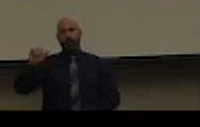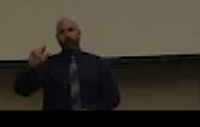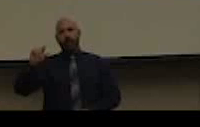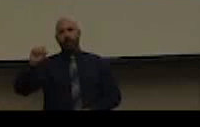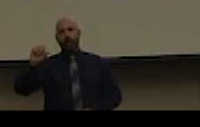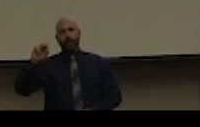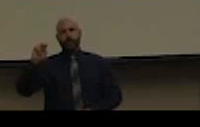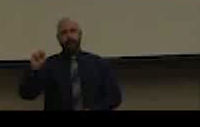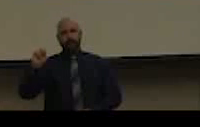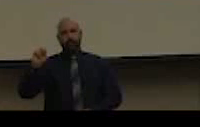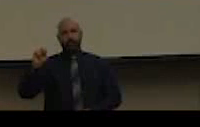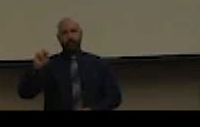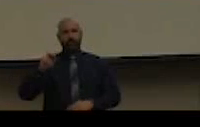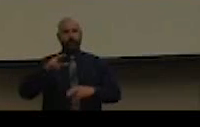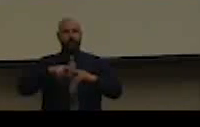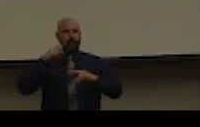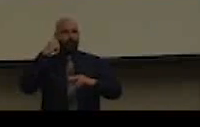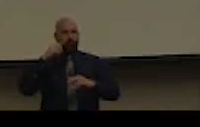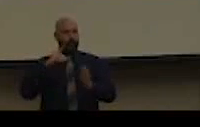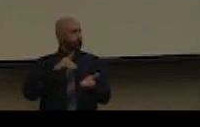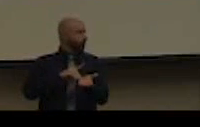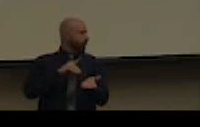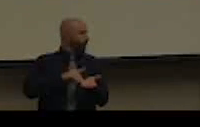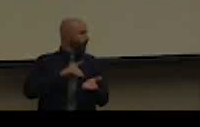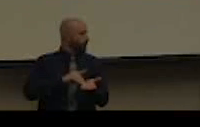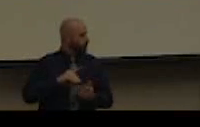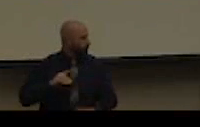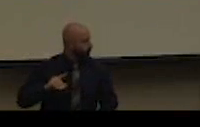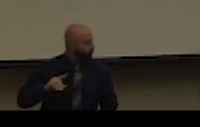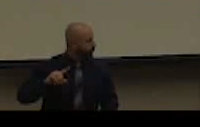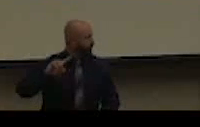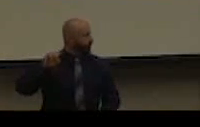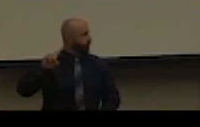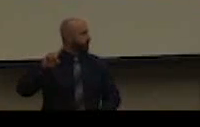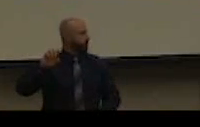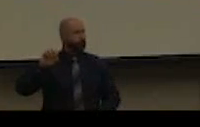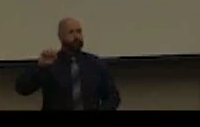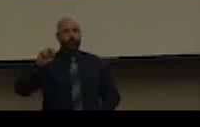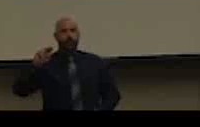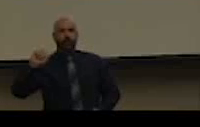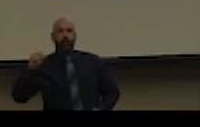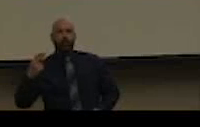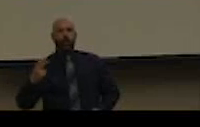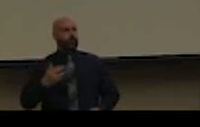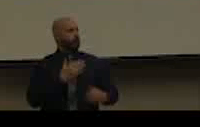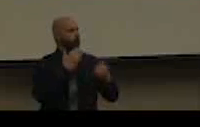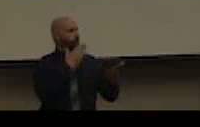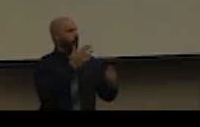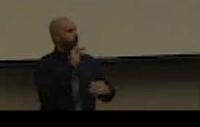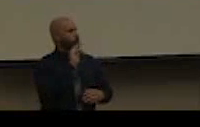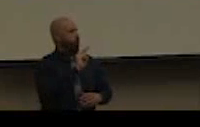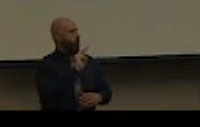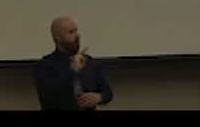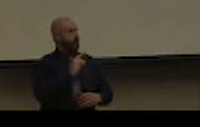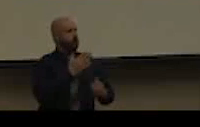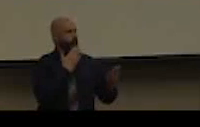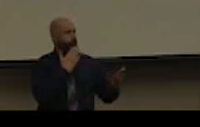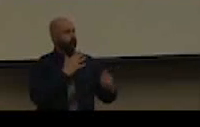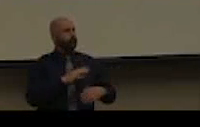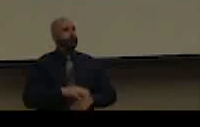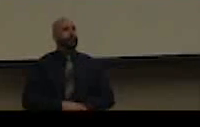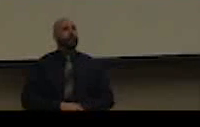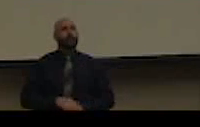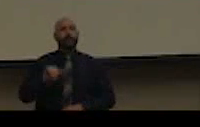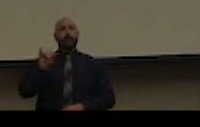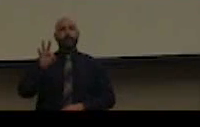And you have four. Thank you, Ryan. I'd just like to mention, if you're a committee member,